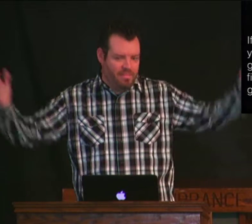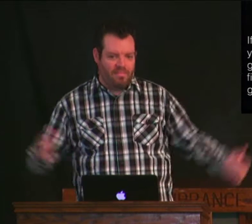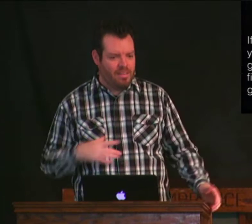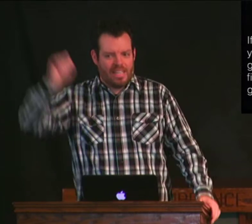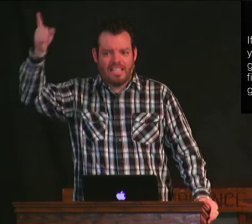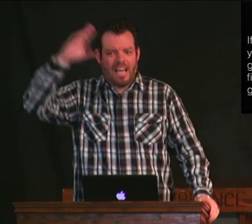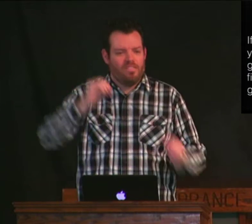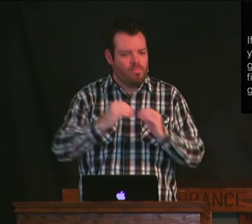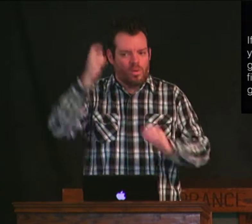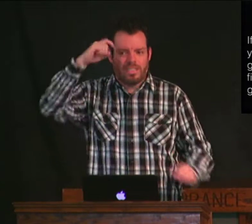Well, I'm just going to ask God for more wisdom.